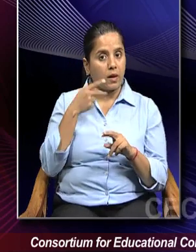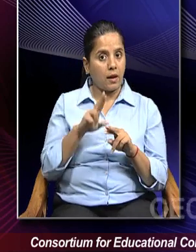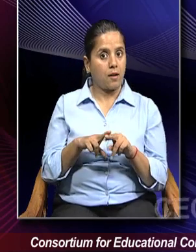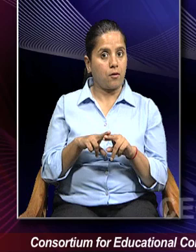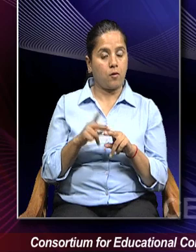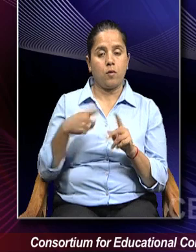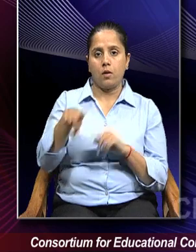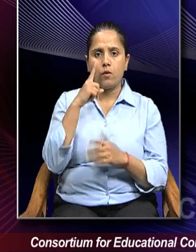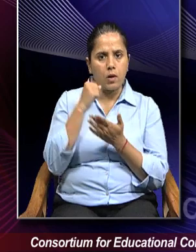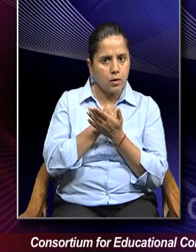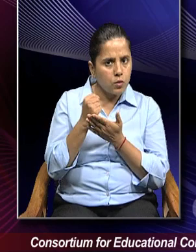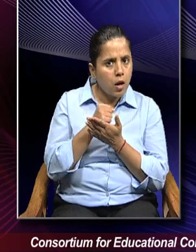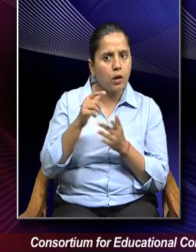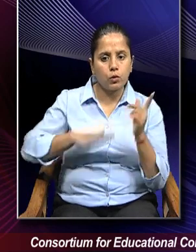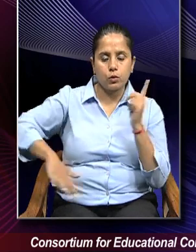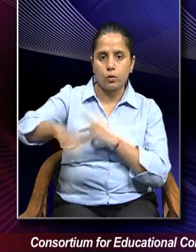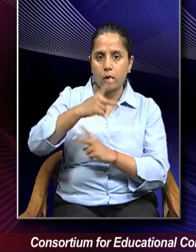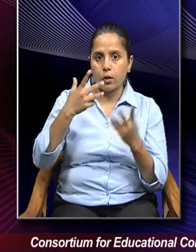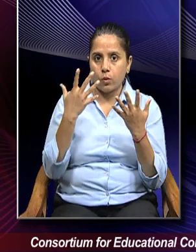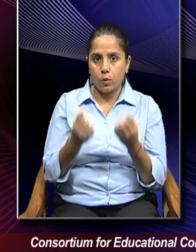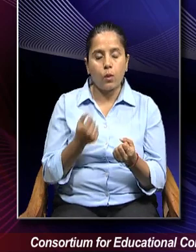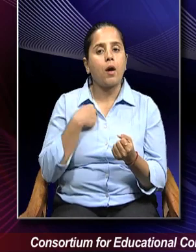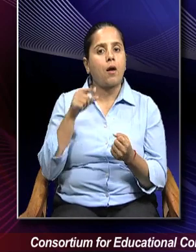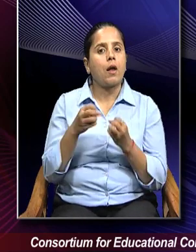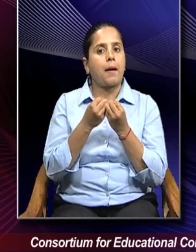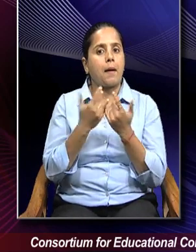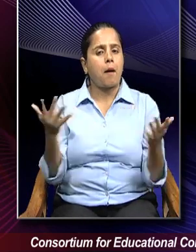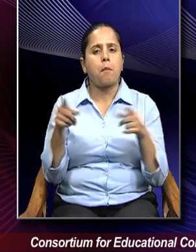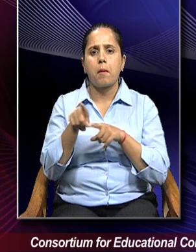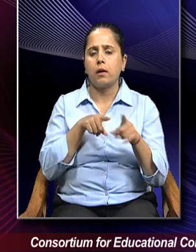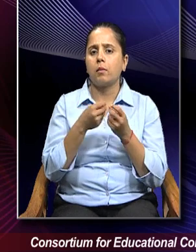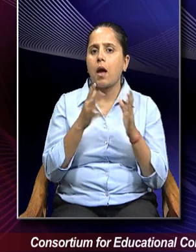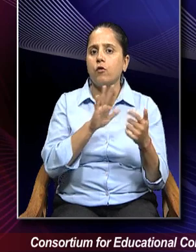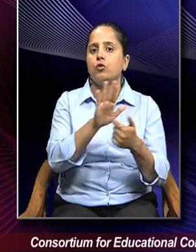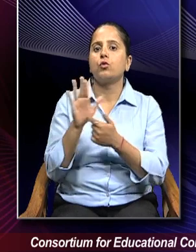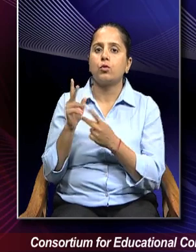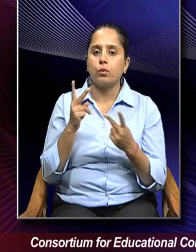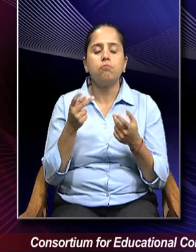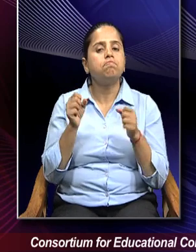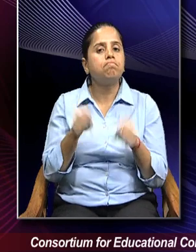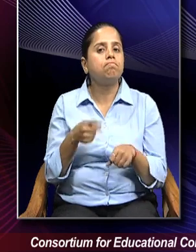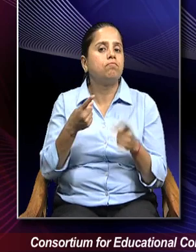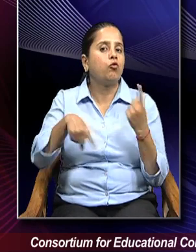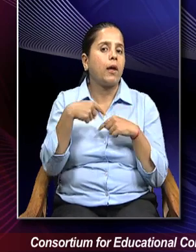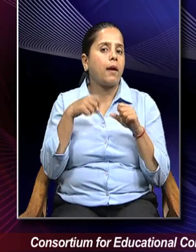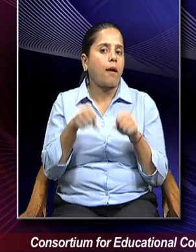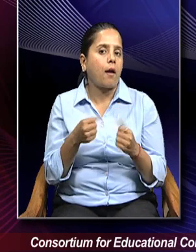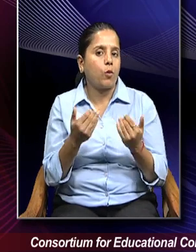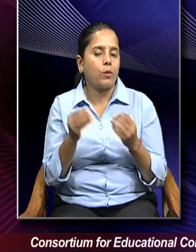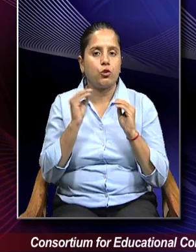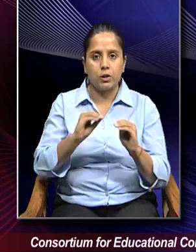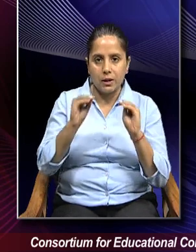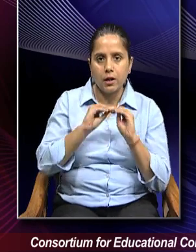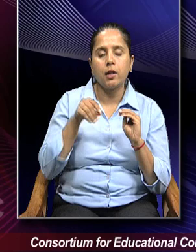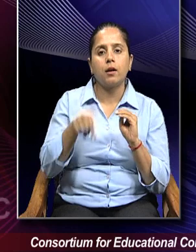are trying to develop a society wherein we have number of examples to show, then of course we can teach and